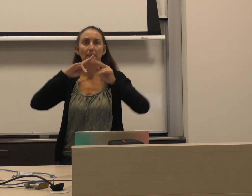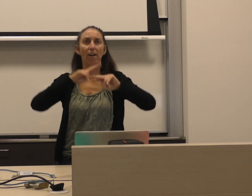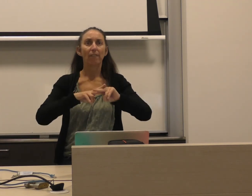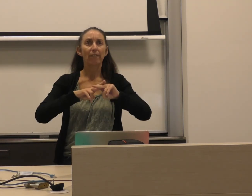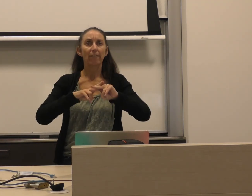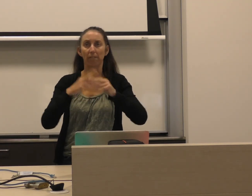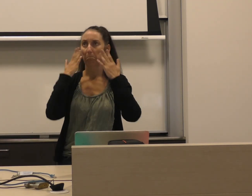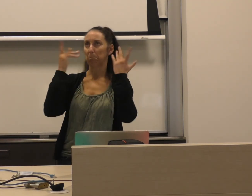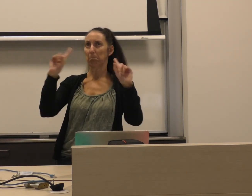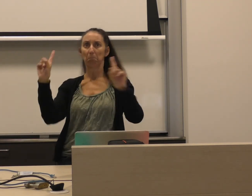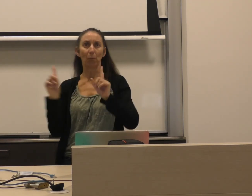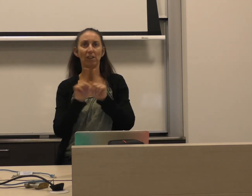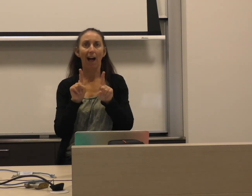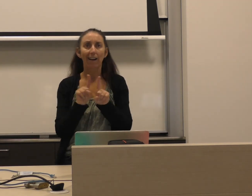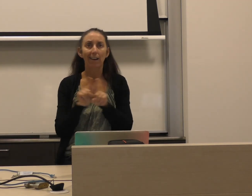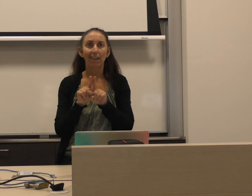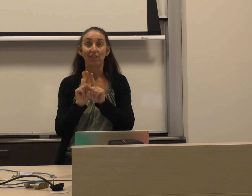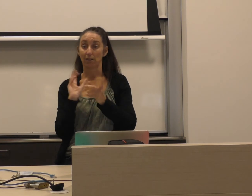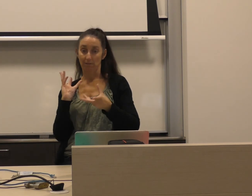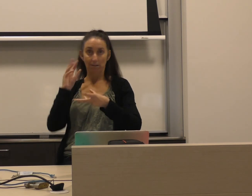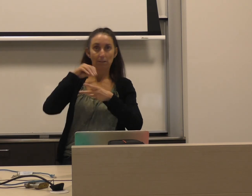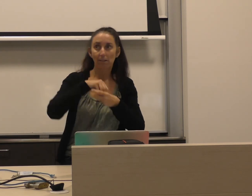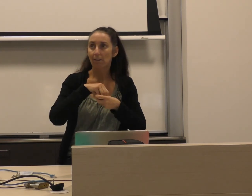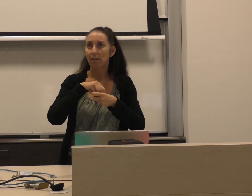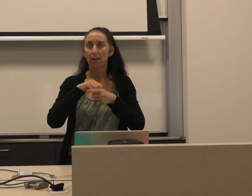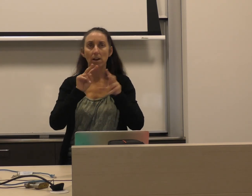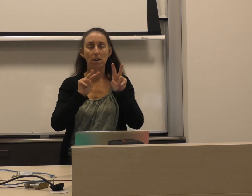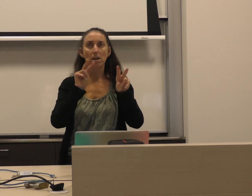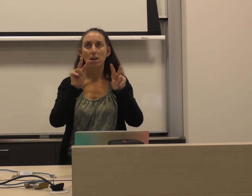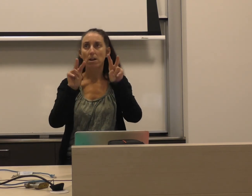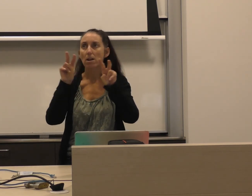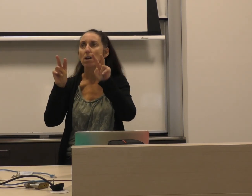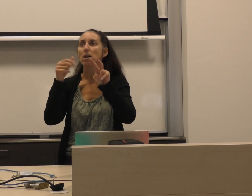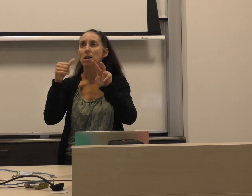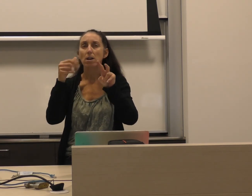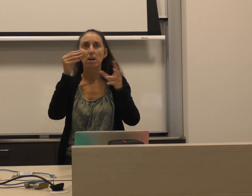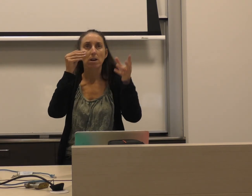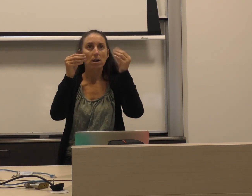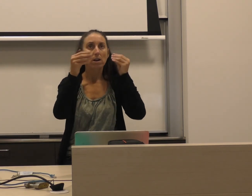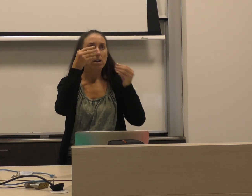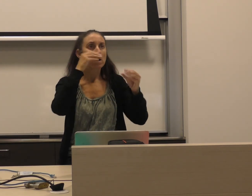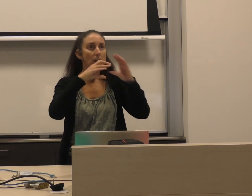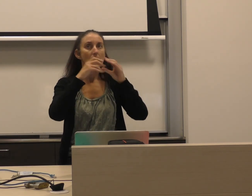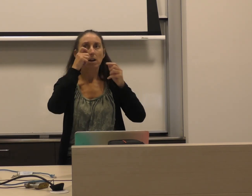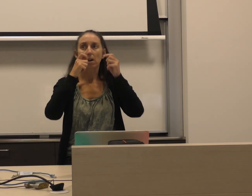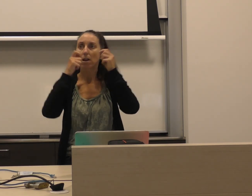communication. And if they've grown up with only spoken language, they probably haven't recognised the